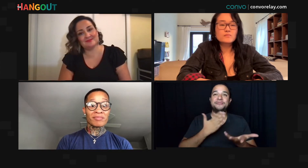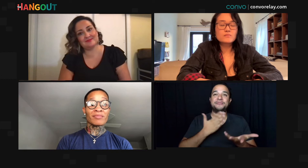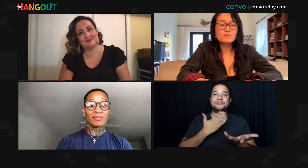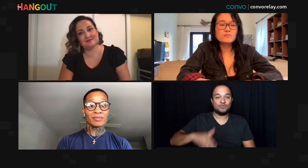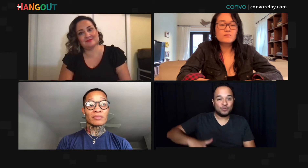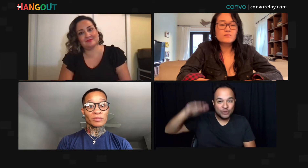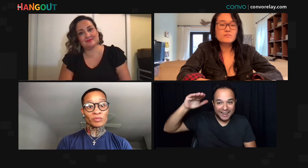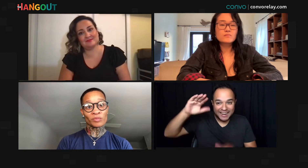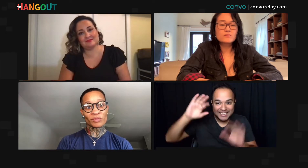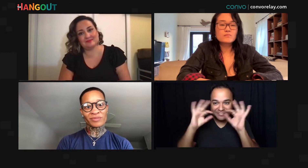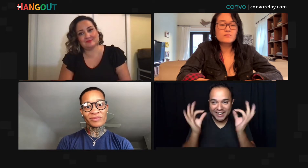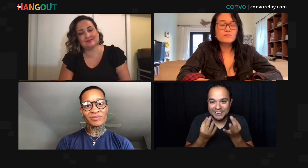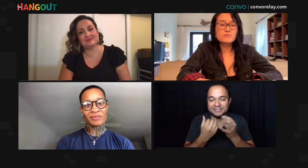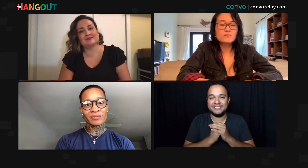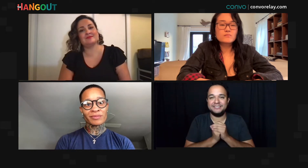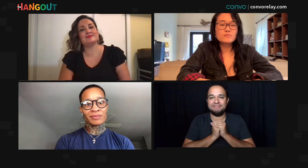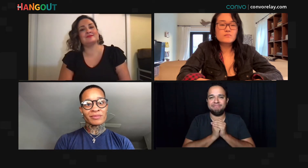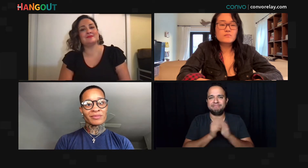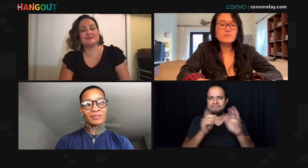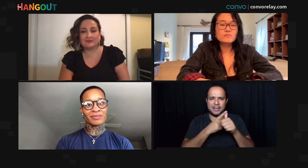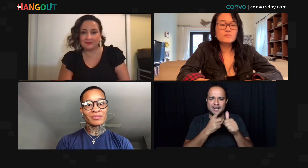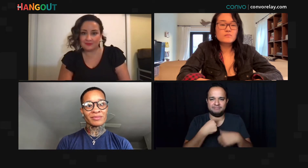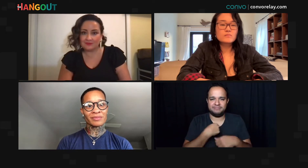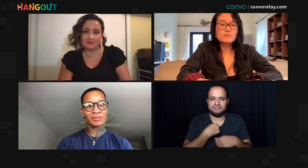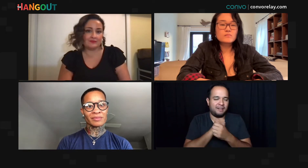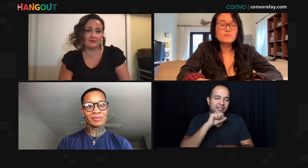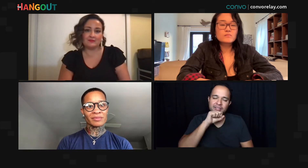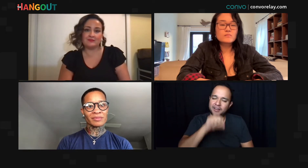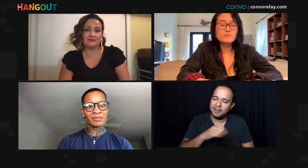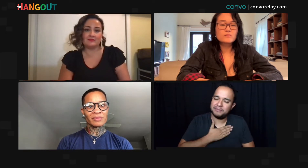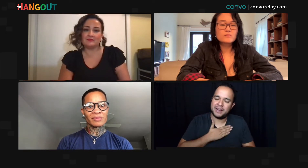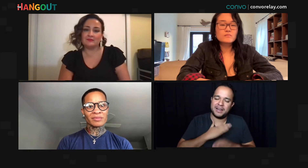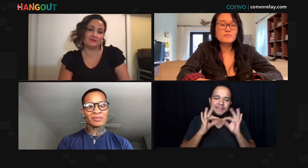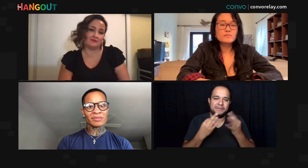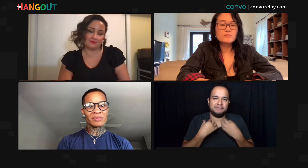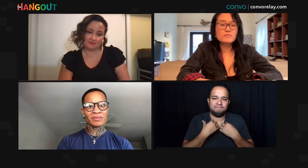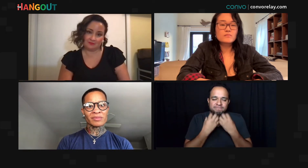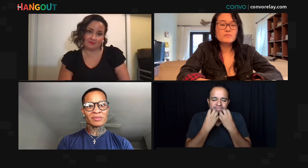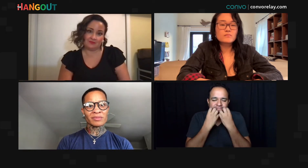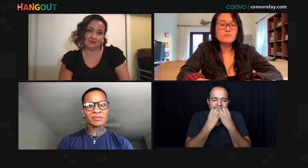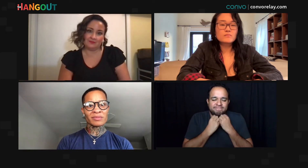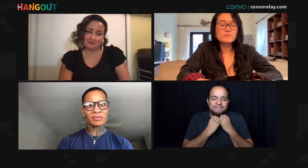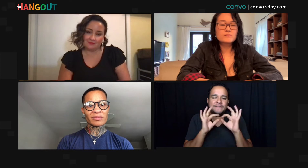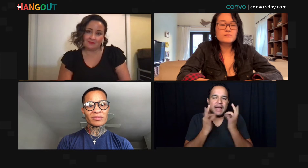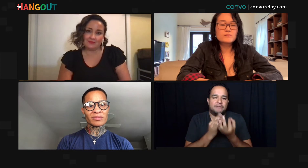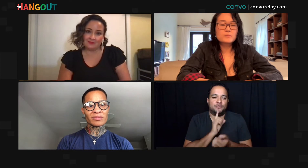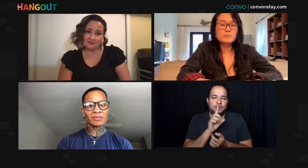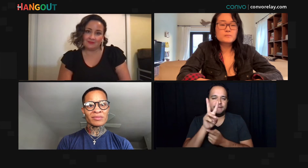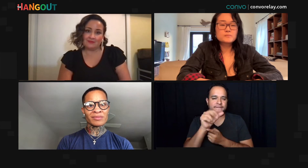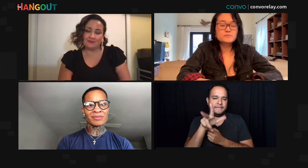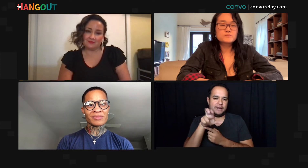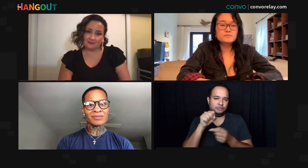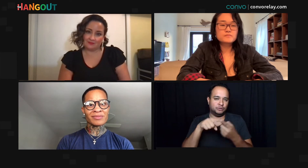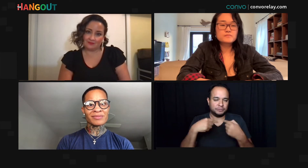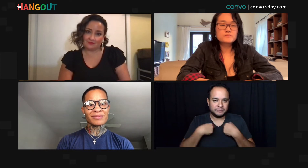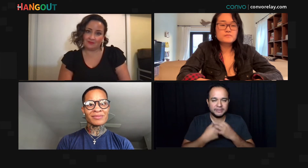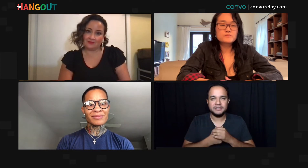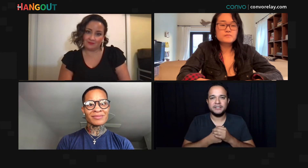But for me, growing up in my family, first of all, I want to say I love my family. I